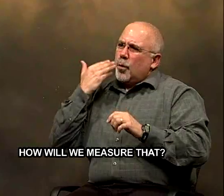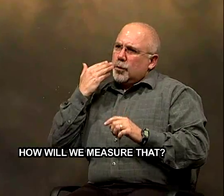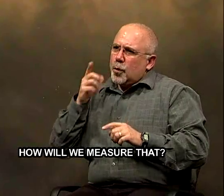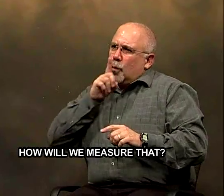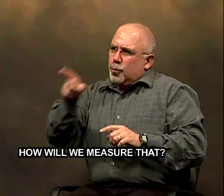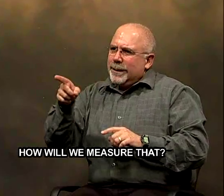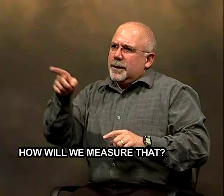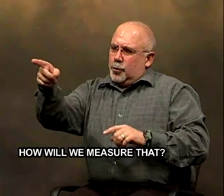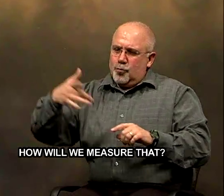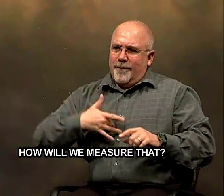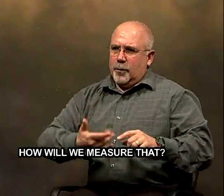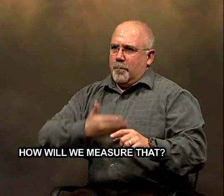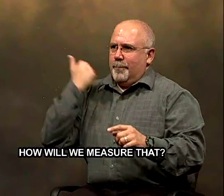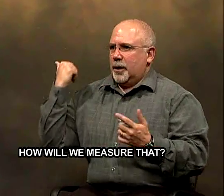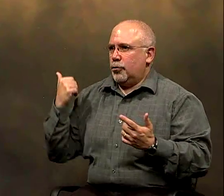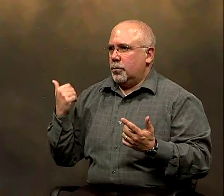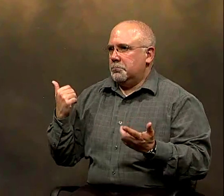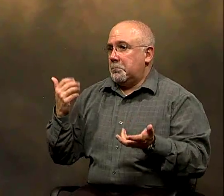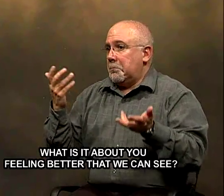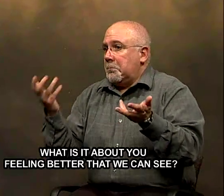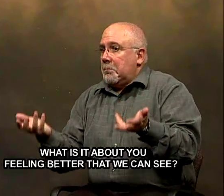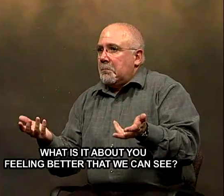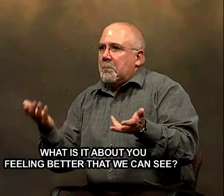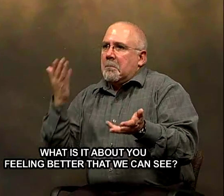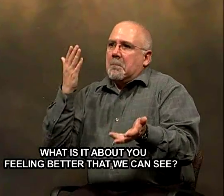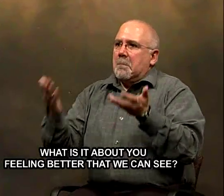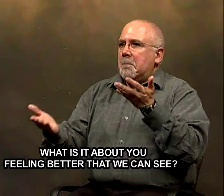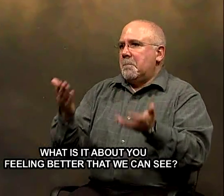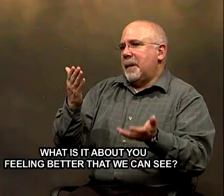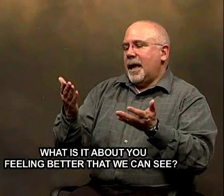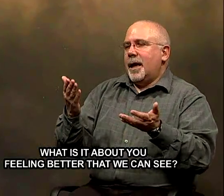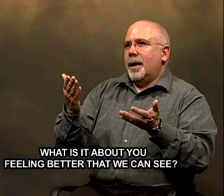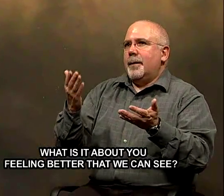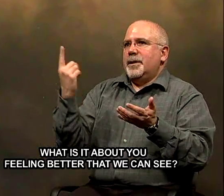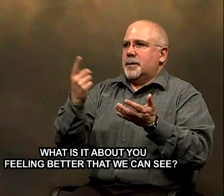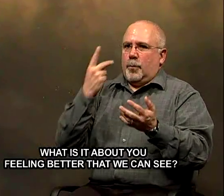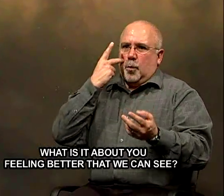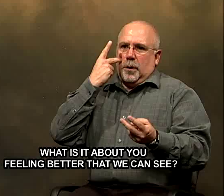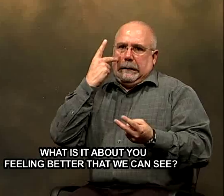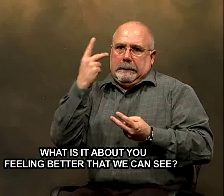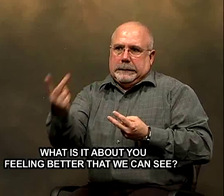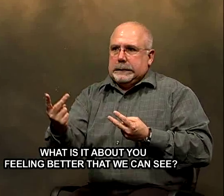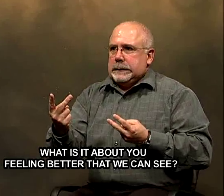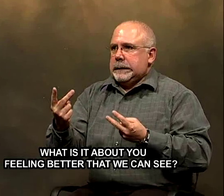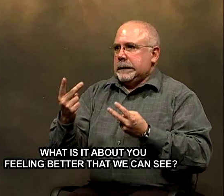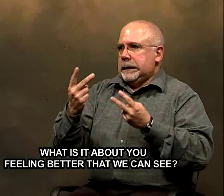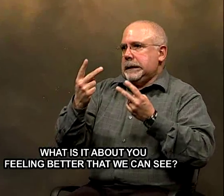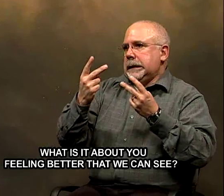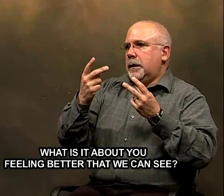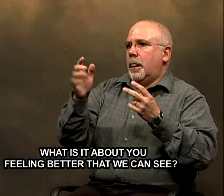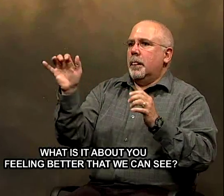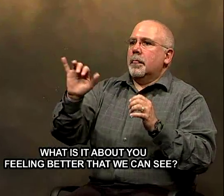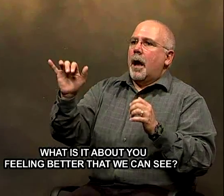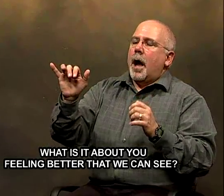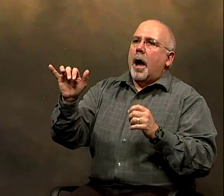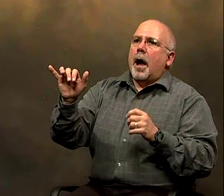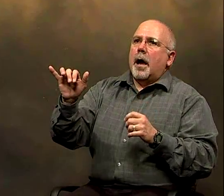we measure that? What is it about you feeling better that we can see